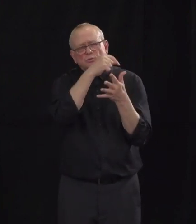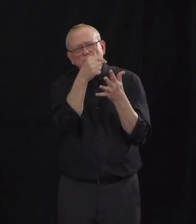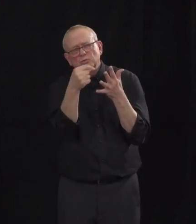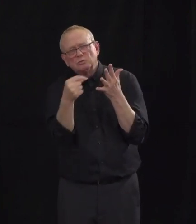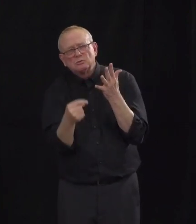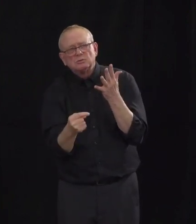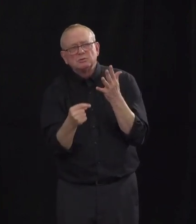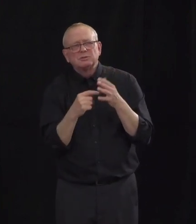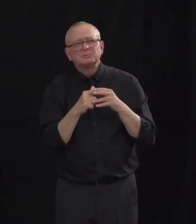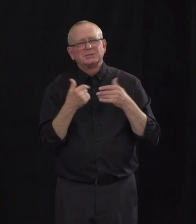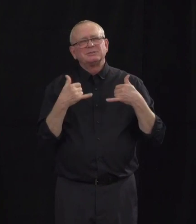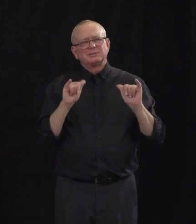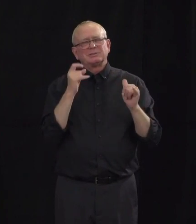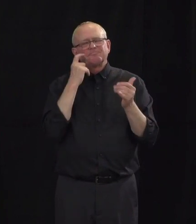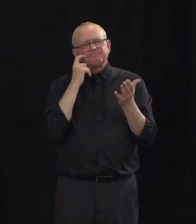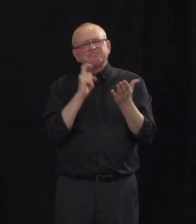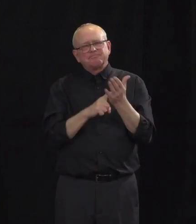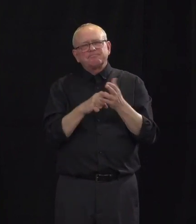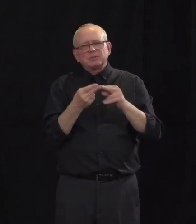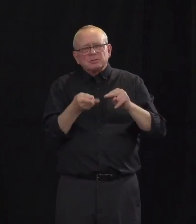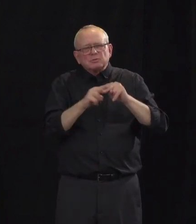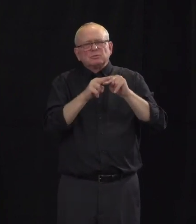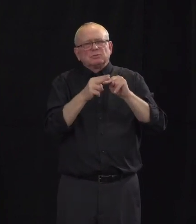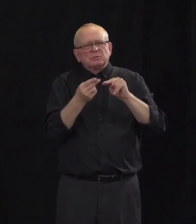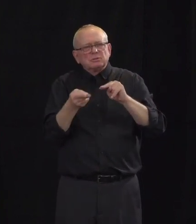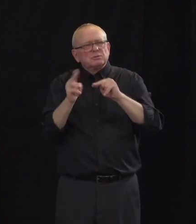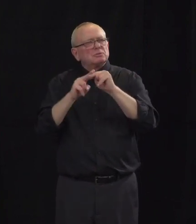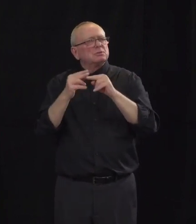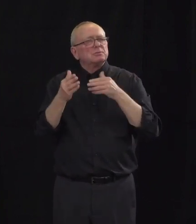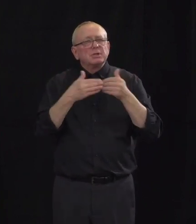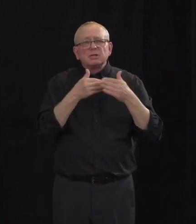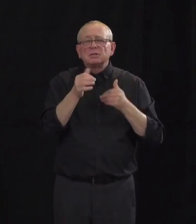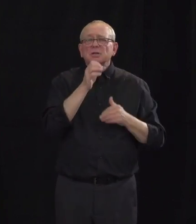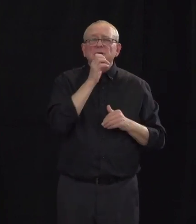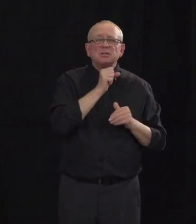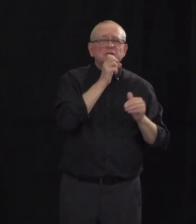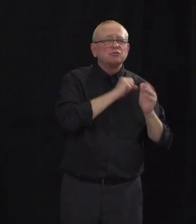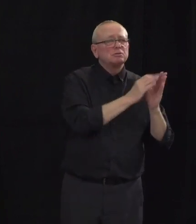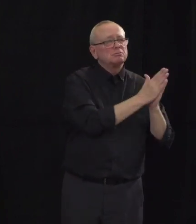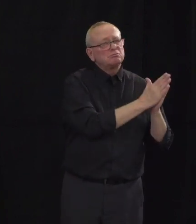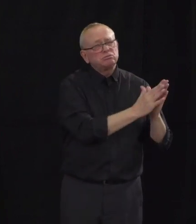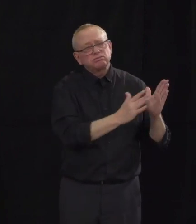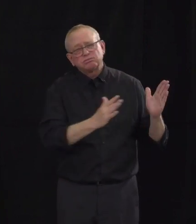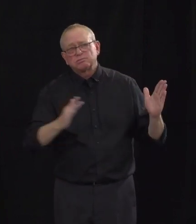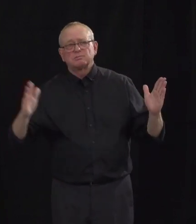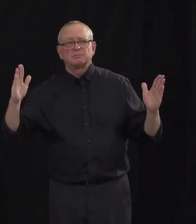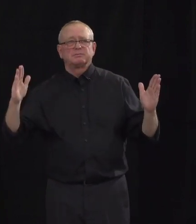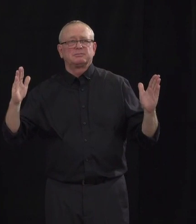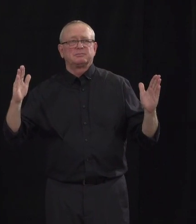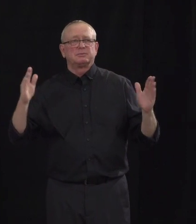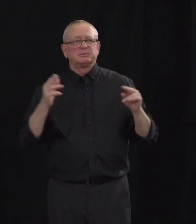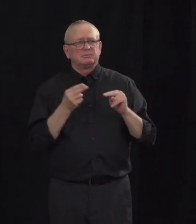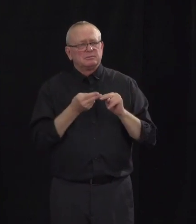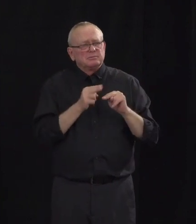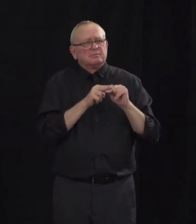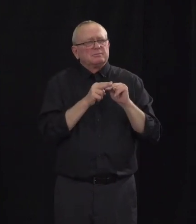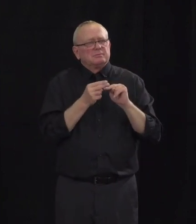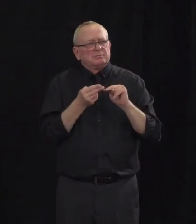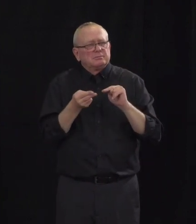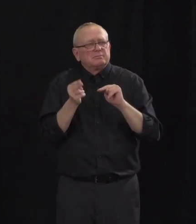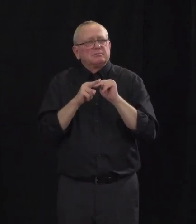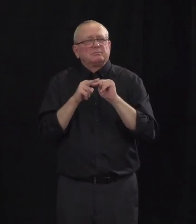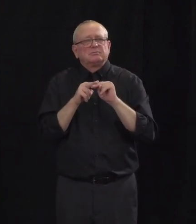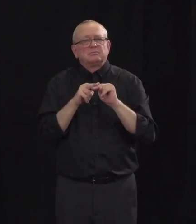group. The number of cases of community transmission in the province is steadily rising. Across